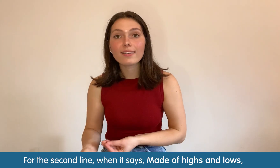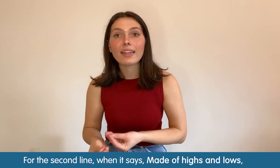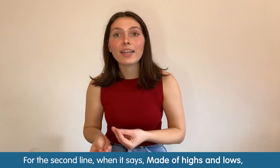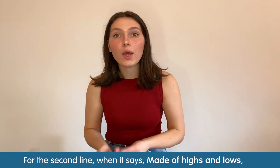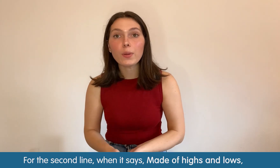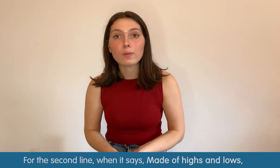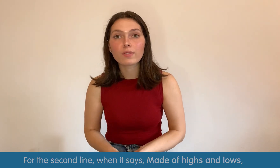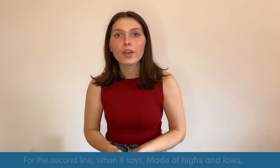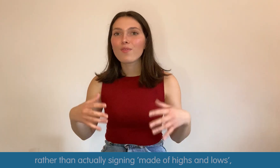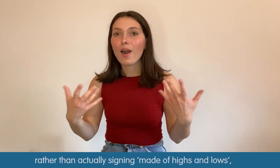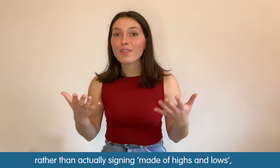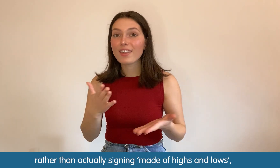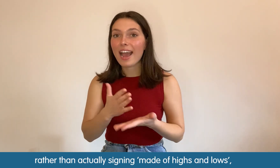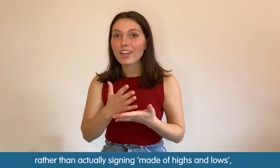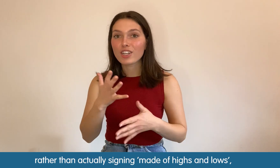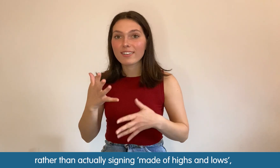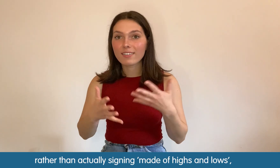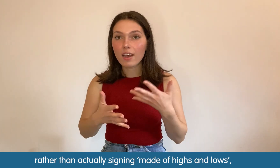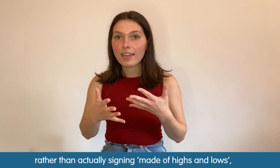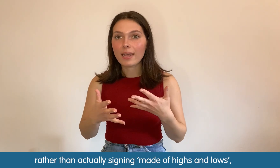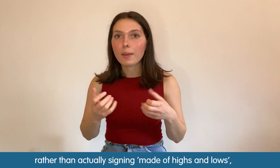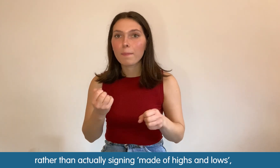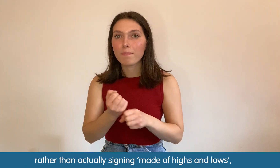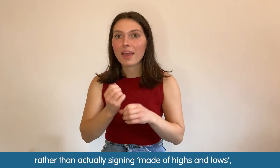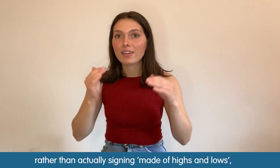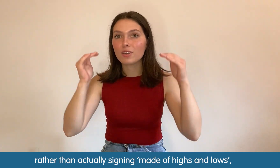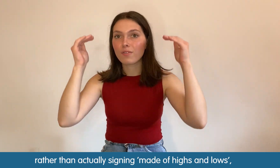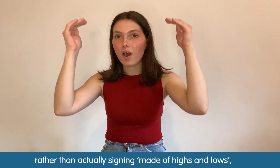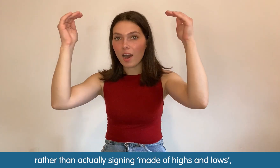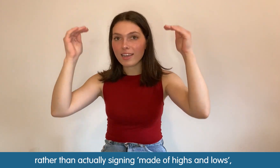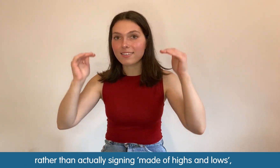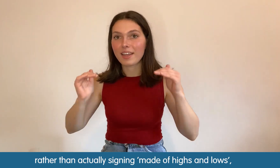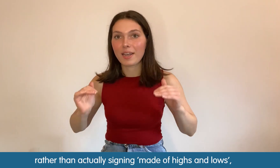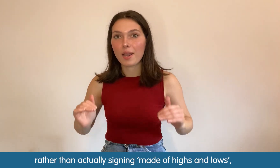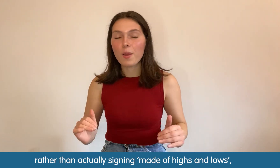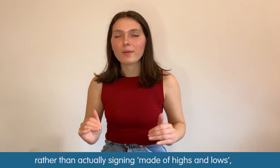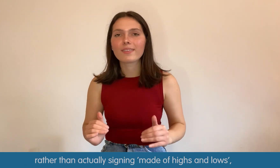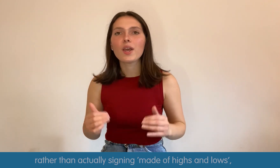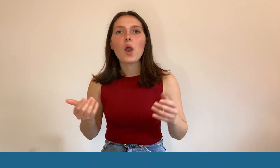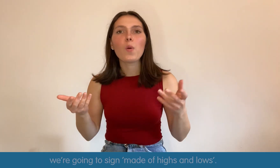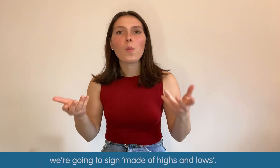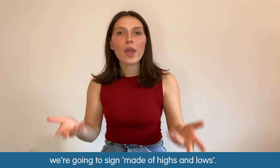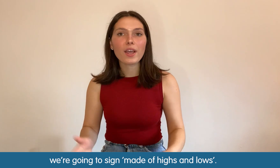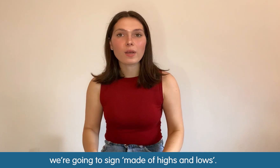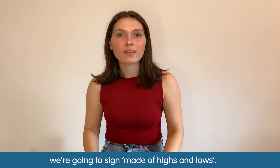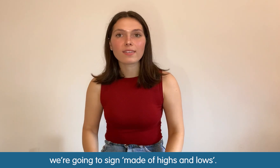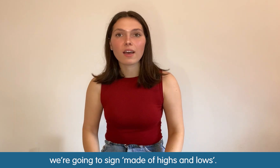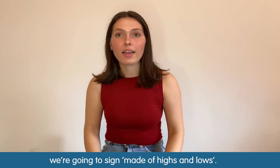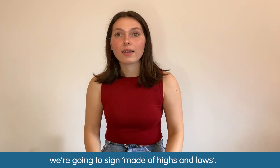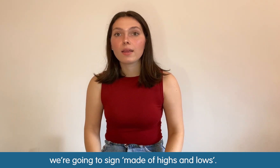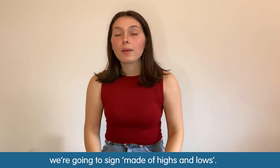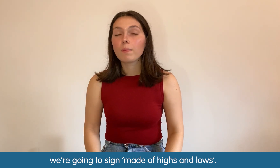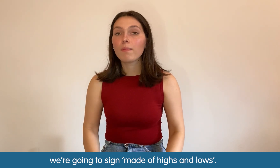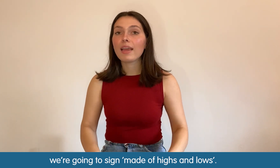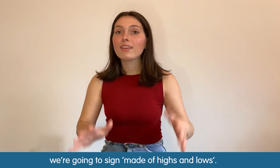and lows, rather than actually signing made of highs and lows, we're going to sign made